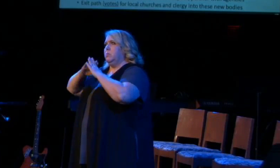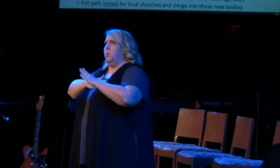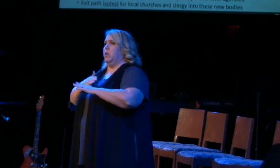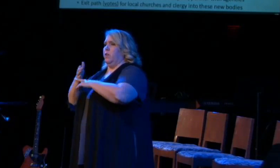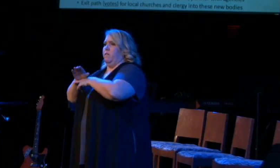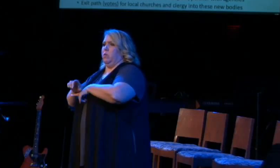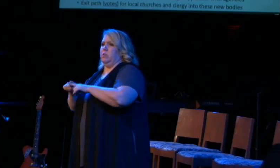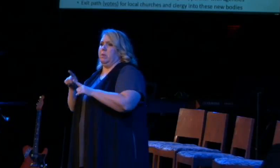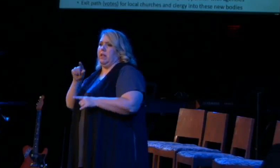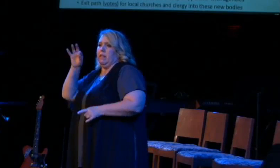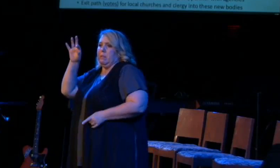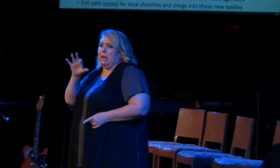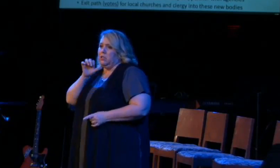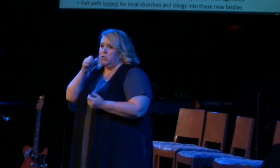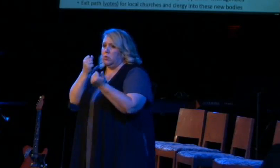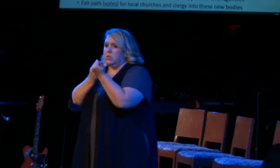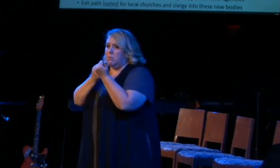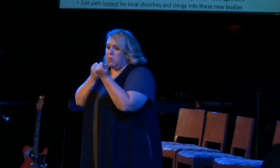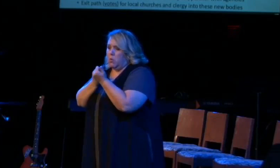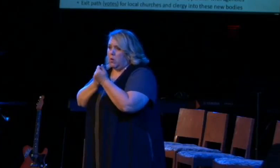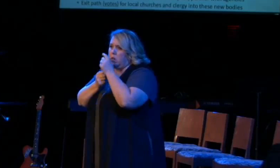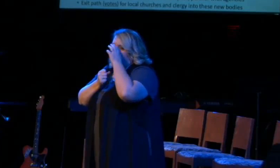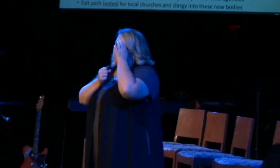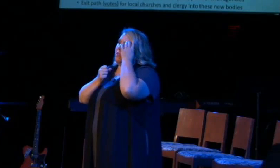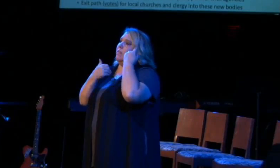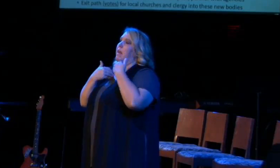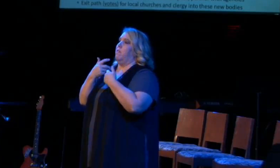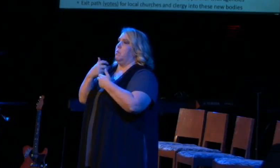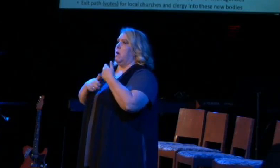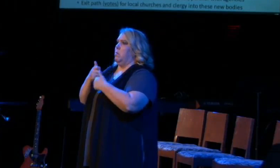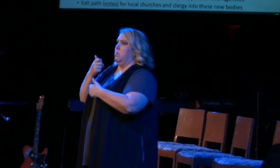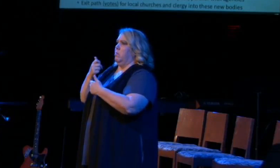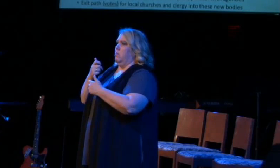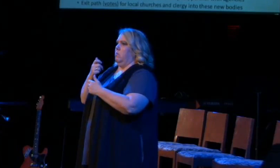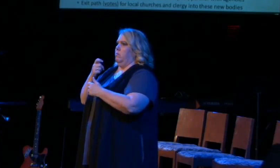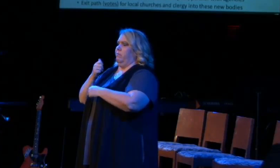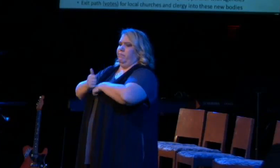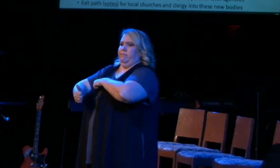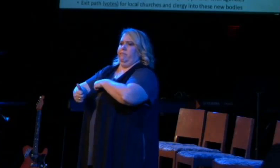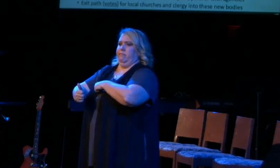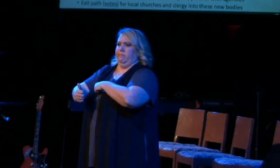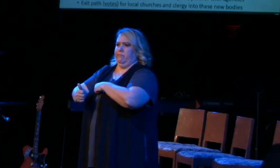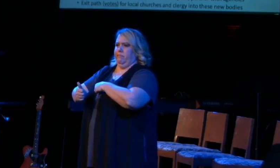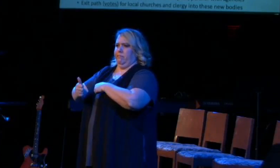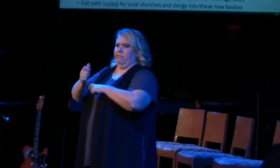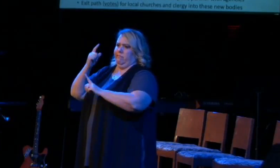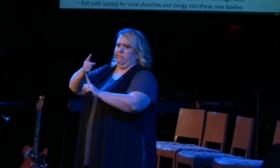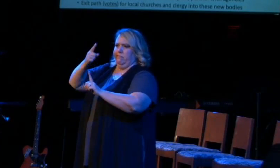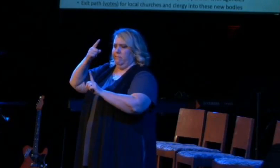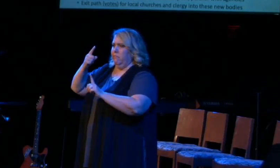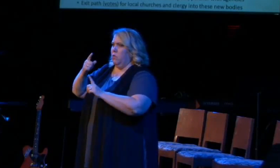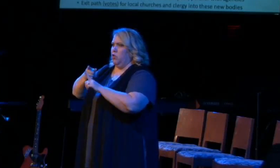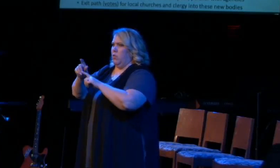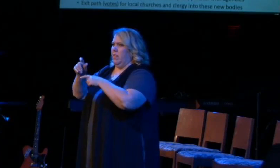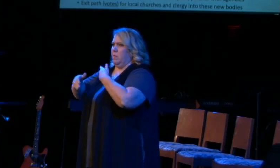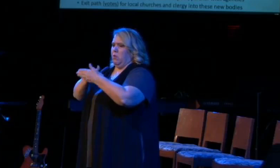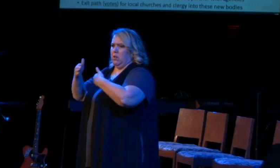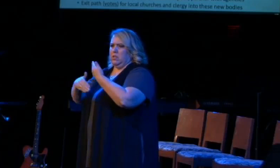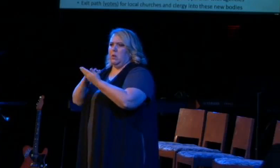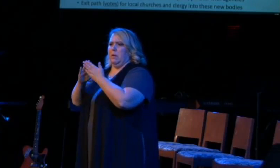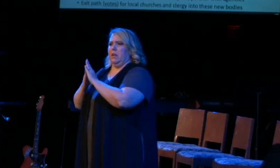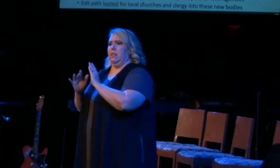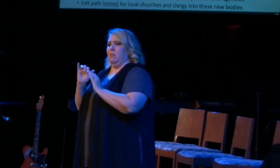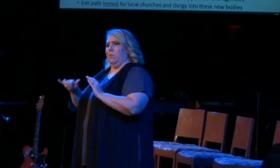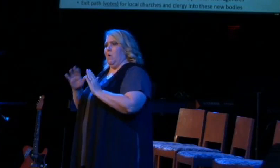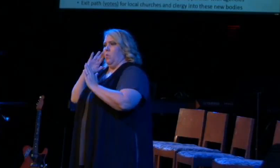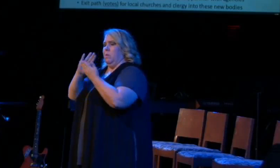in that area don't support it, they have trouble getting convictions even through the process. So we would tighten up